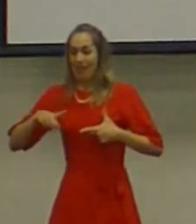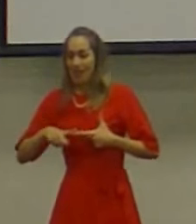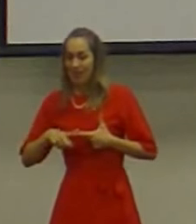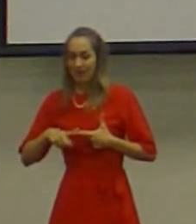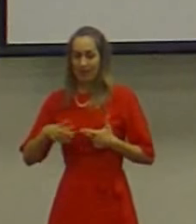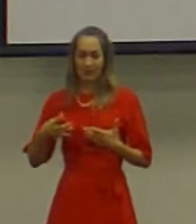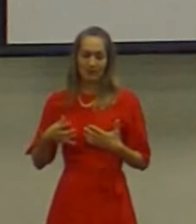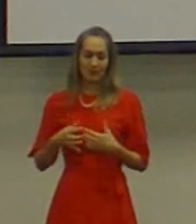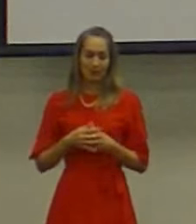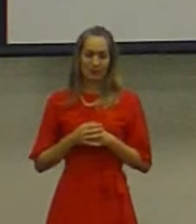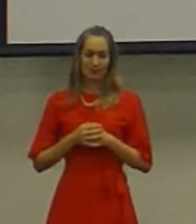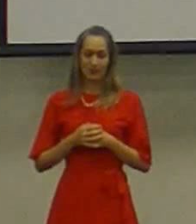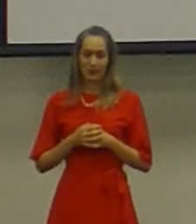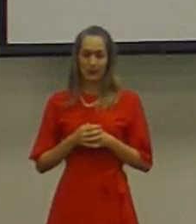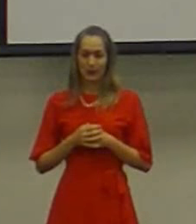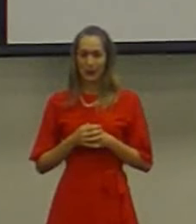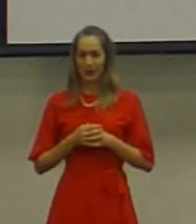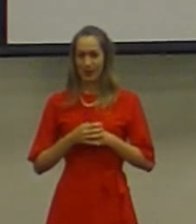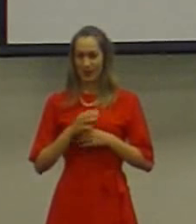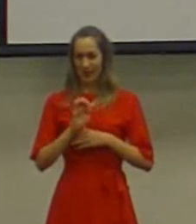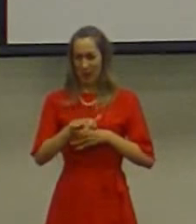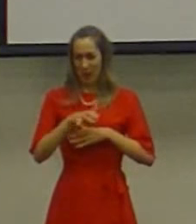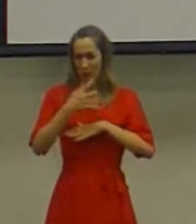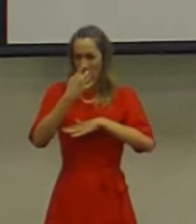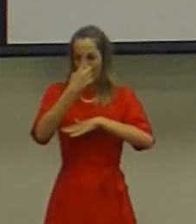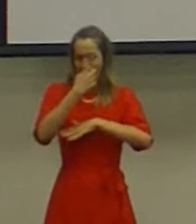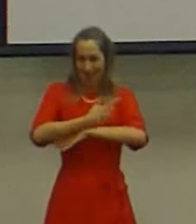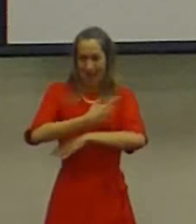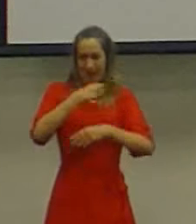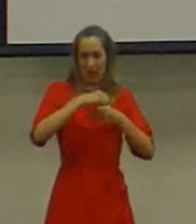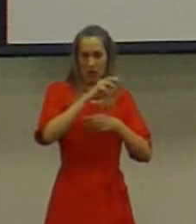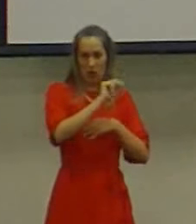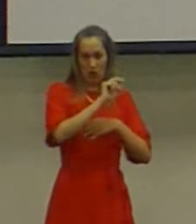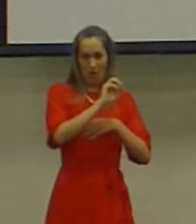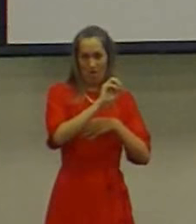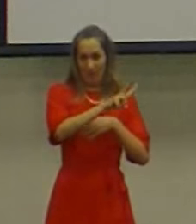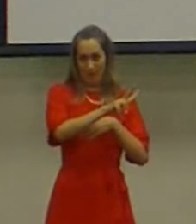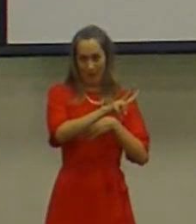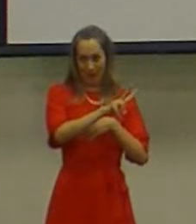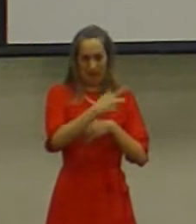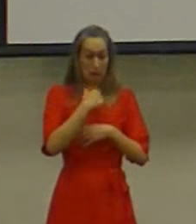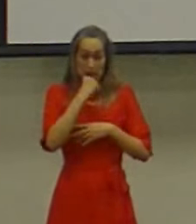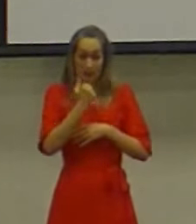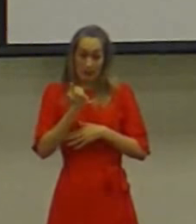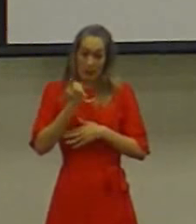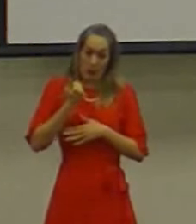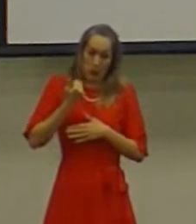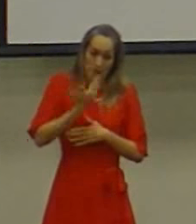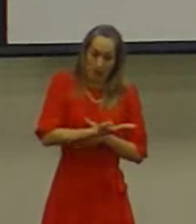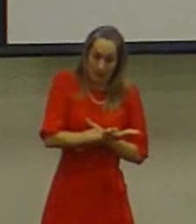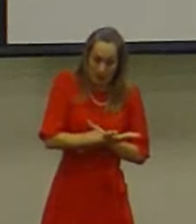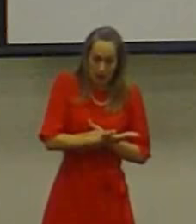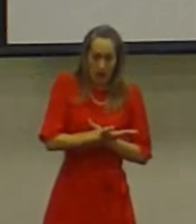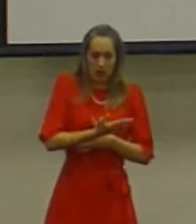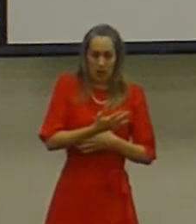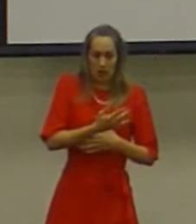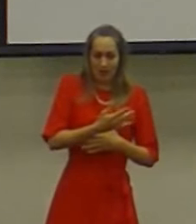from this one day in November that I wasn't even supposed to be there on, progressing all the way till